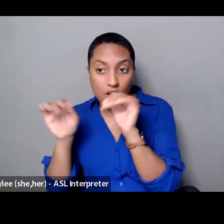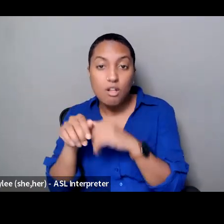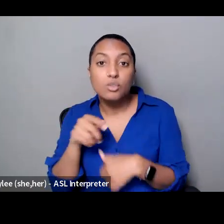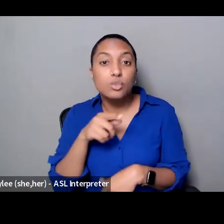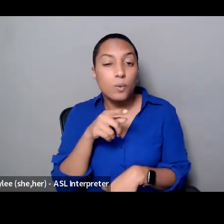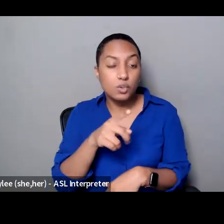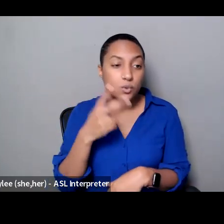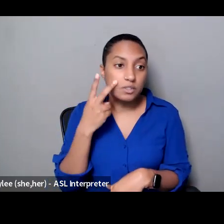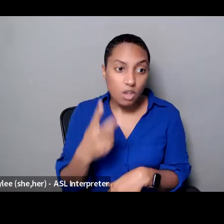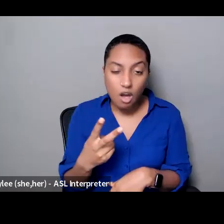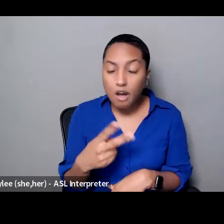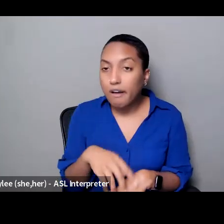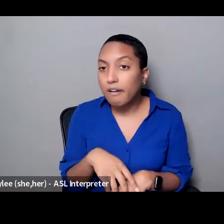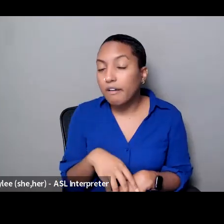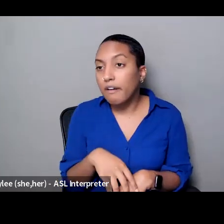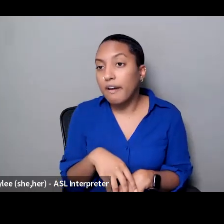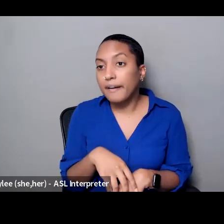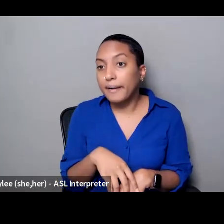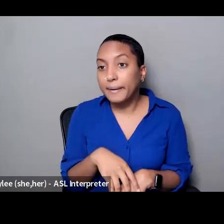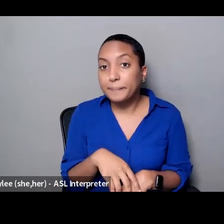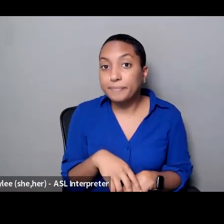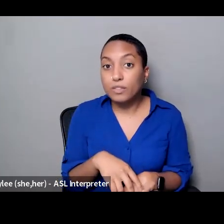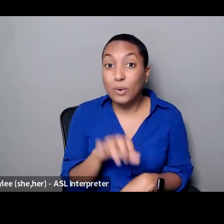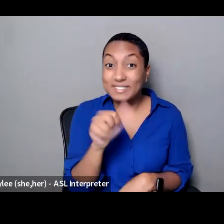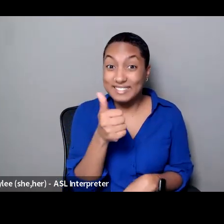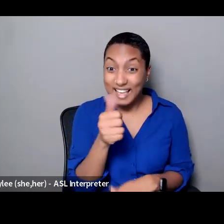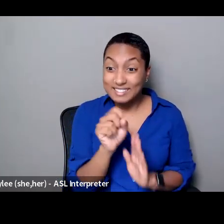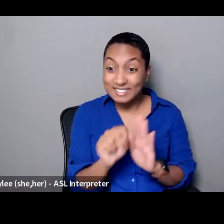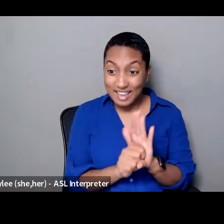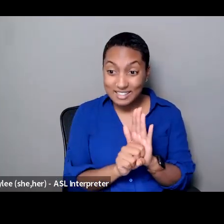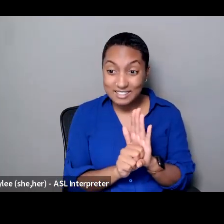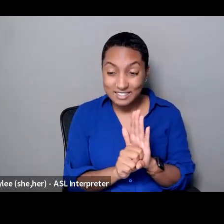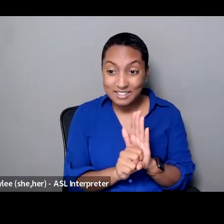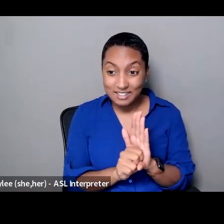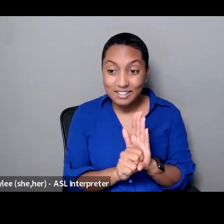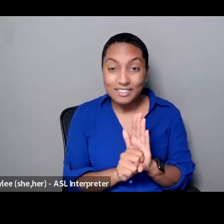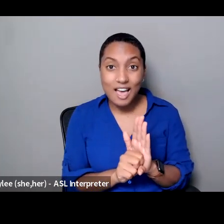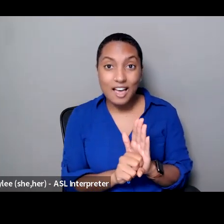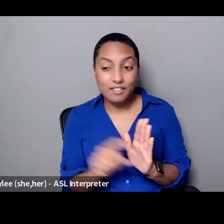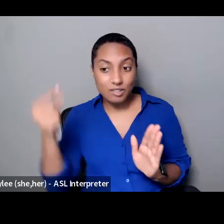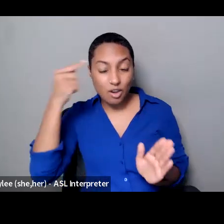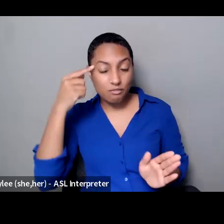those first 10 states that were funded under the Rehab Act to have centers